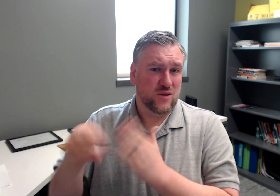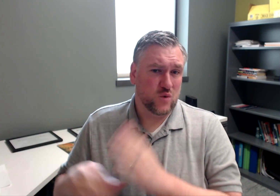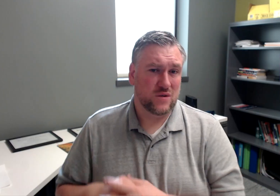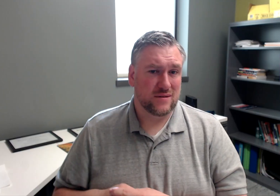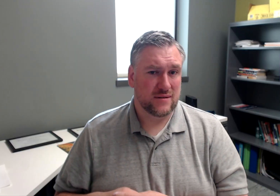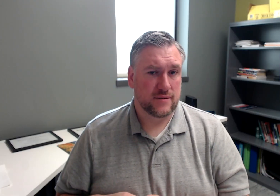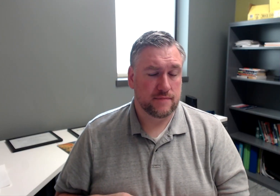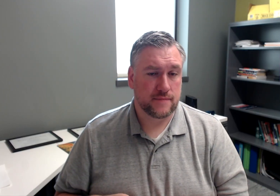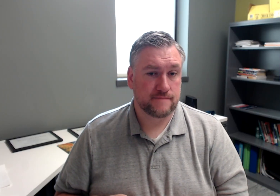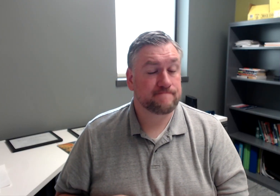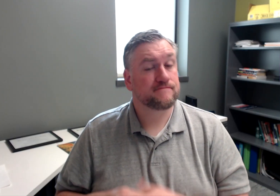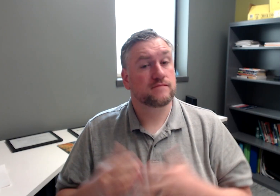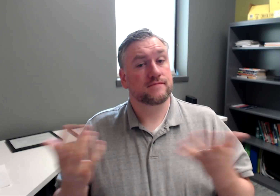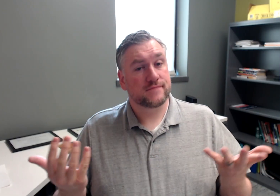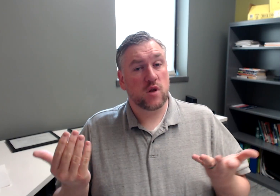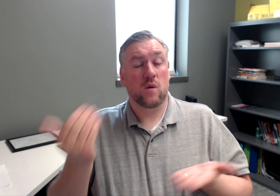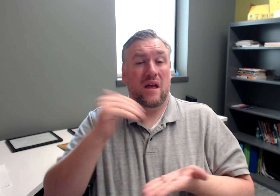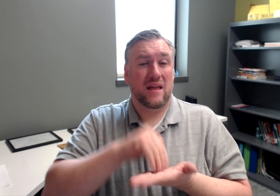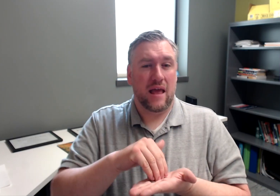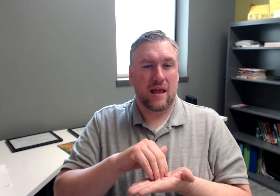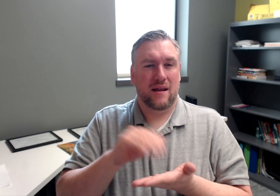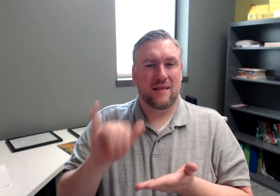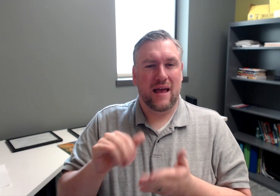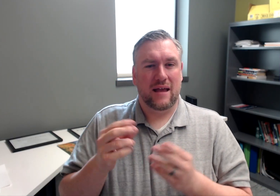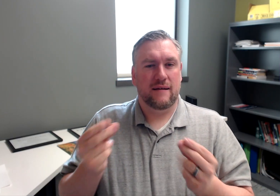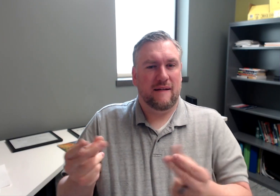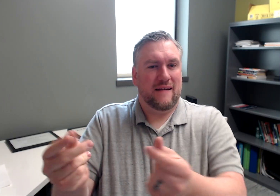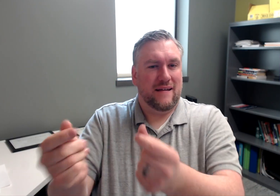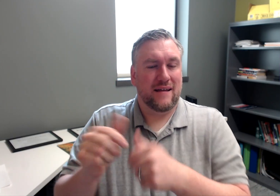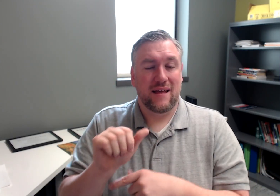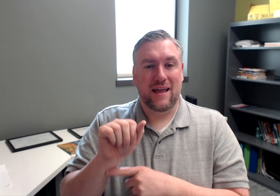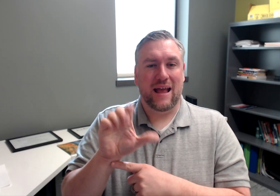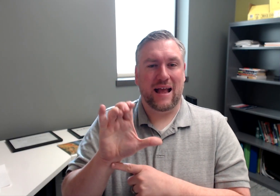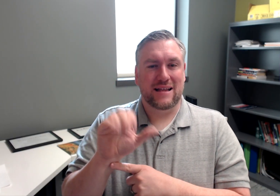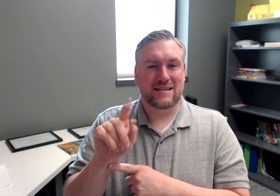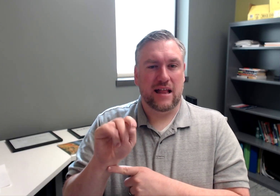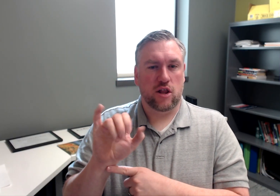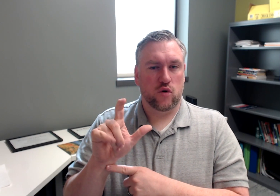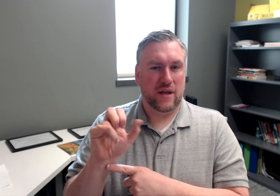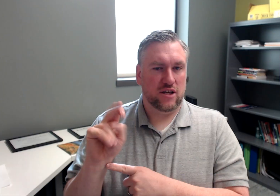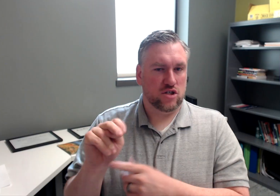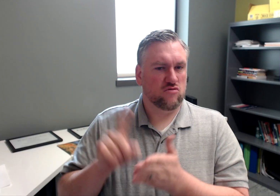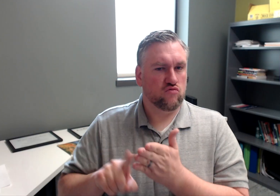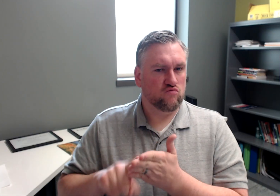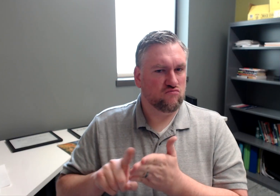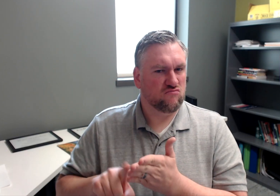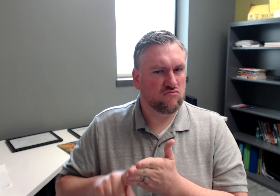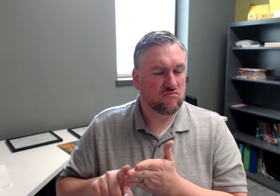high students as well. So again, that acceleration